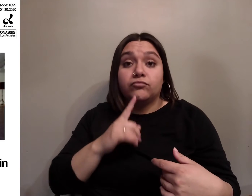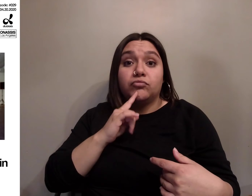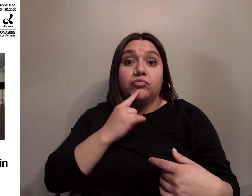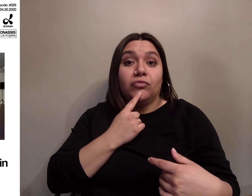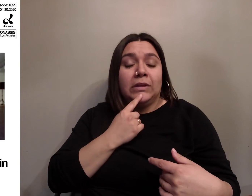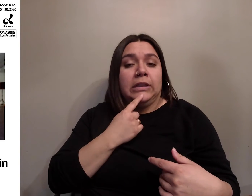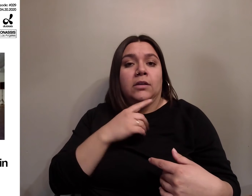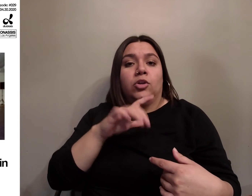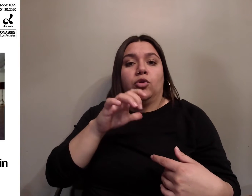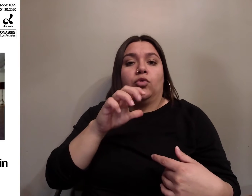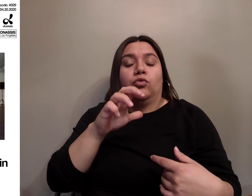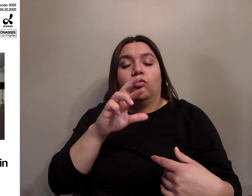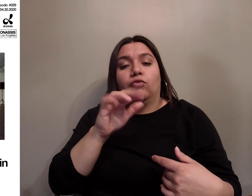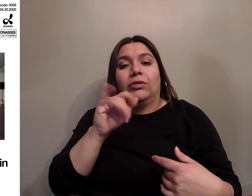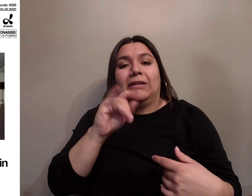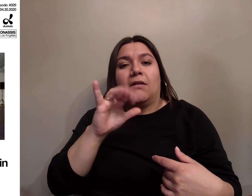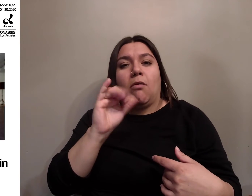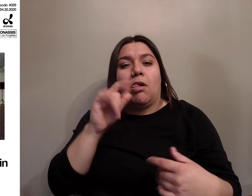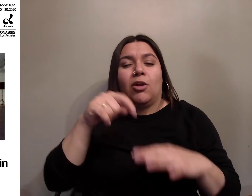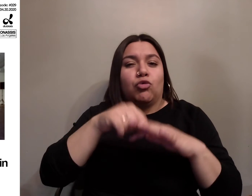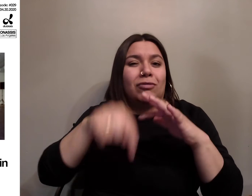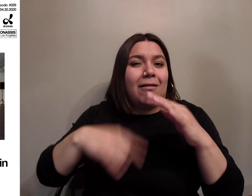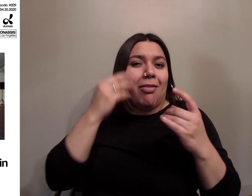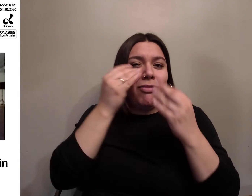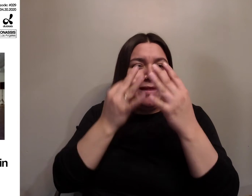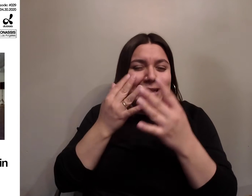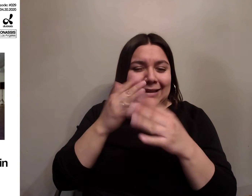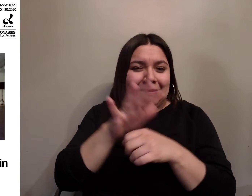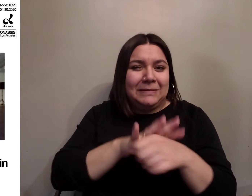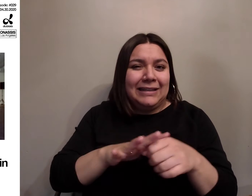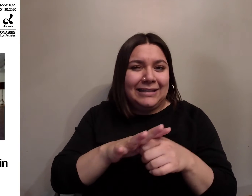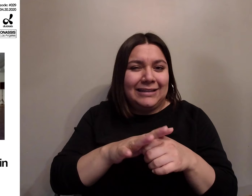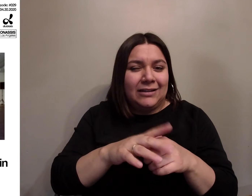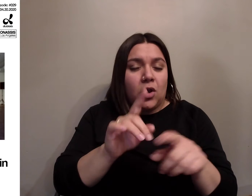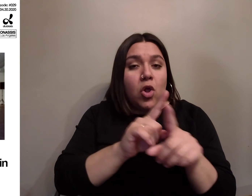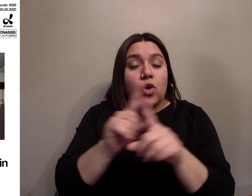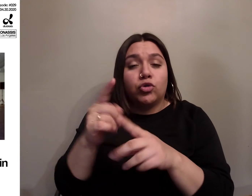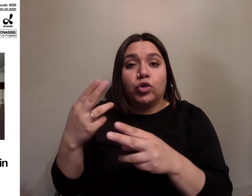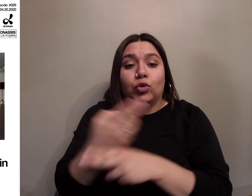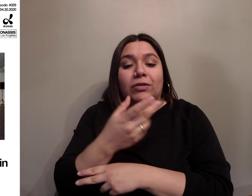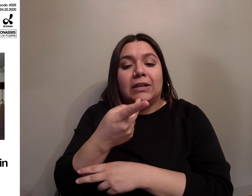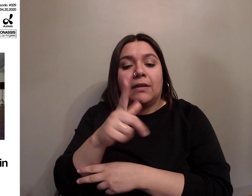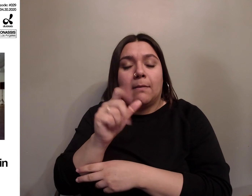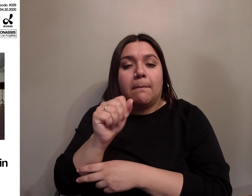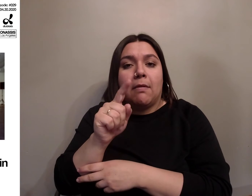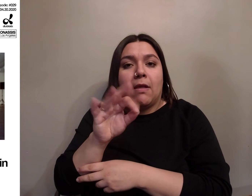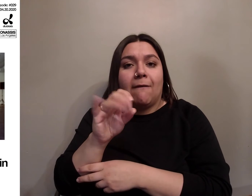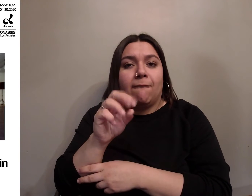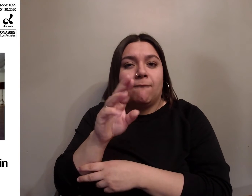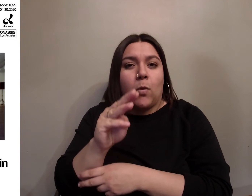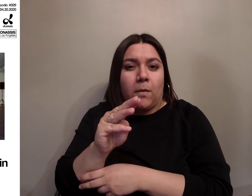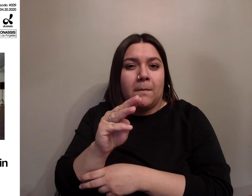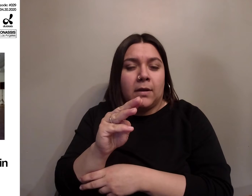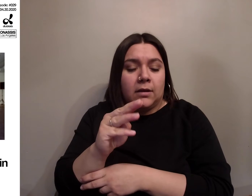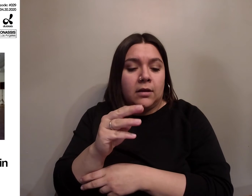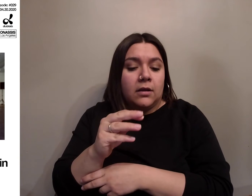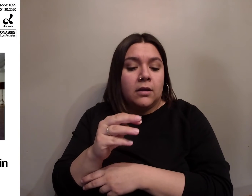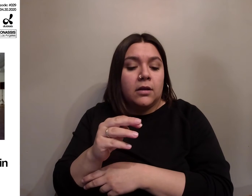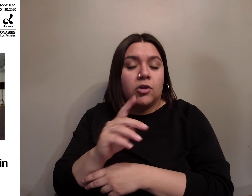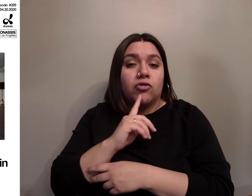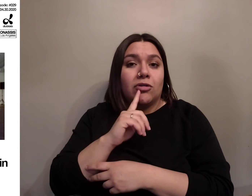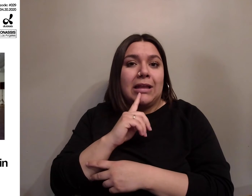taking our data. So I think it's just going to be a matter of time to adapt and create our